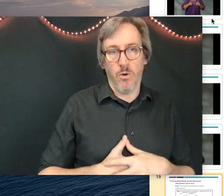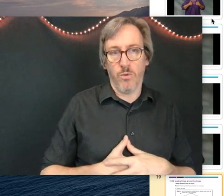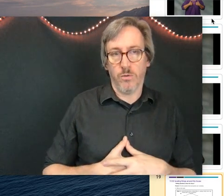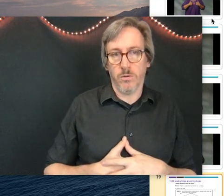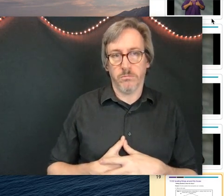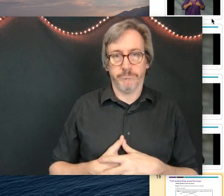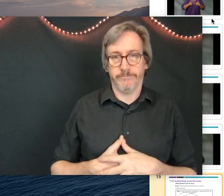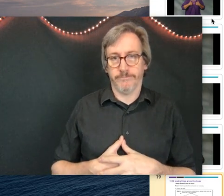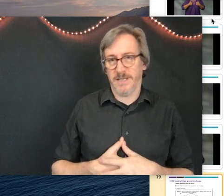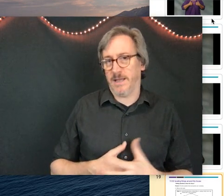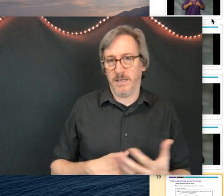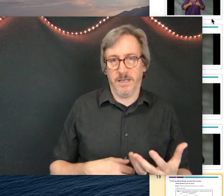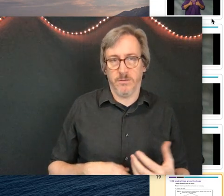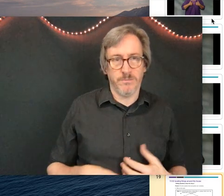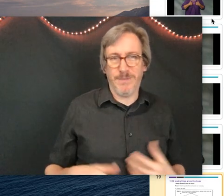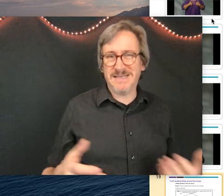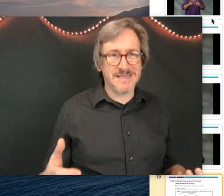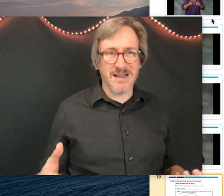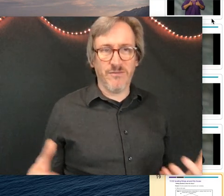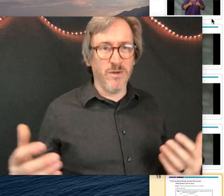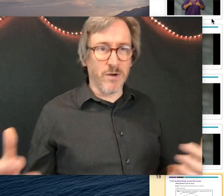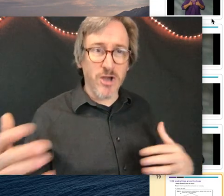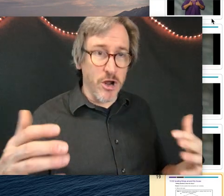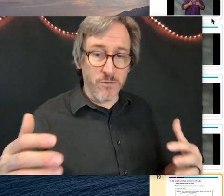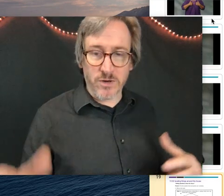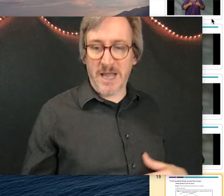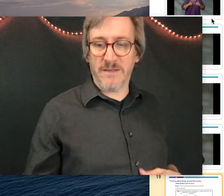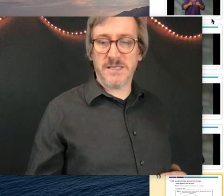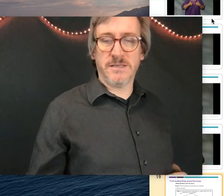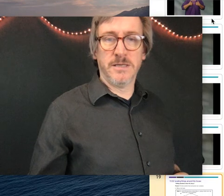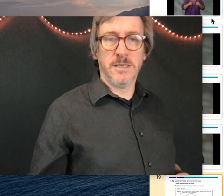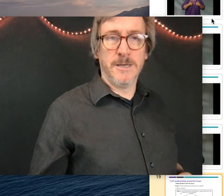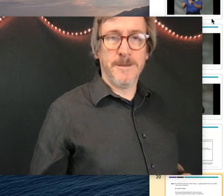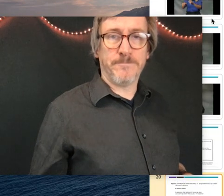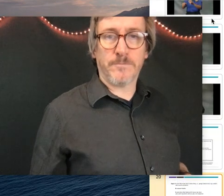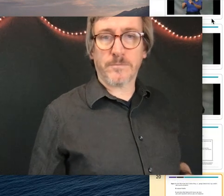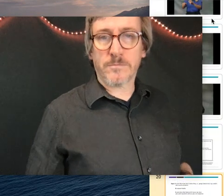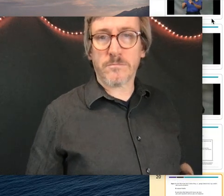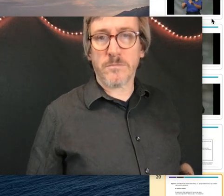So, you know, basic stuff. We've already gone over a lot of this,